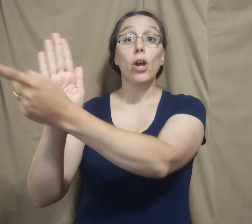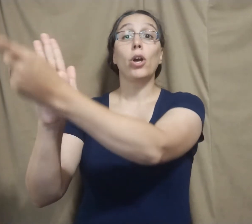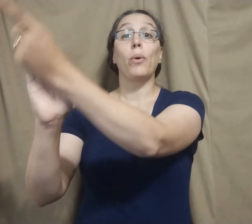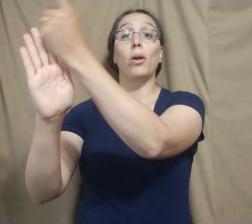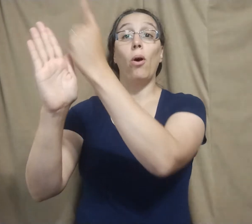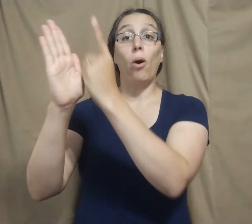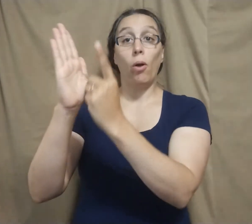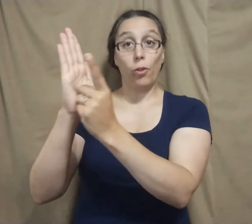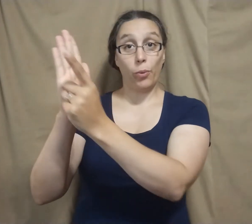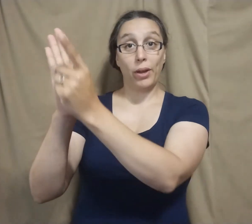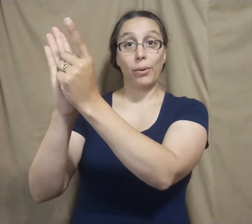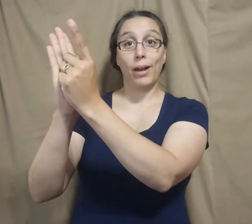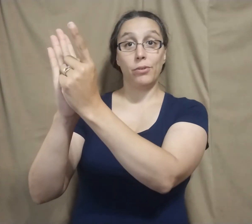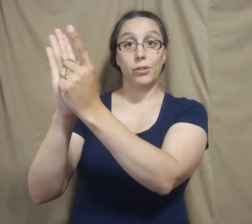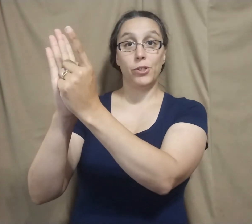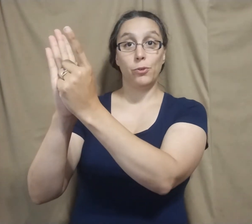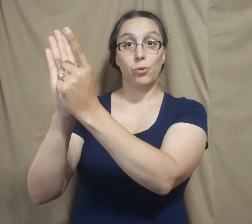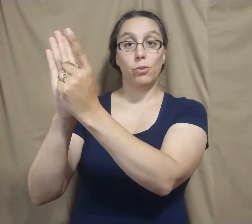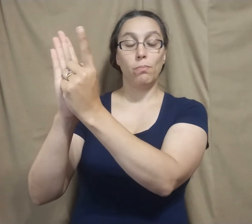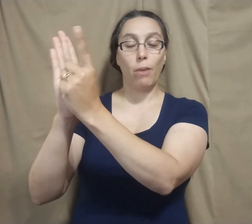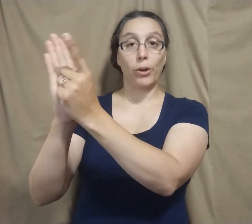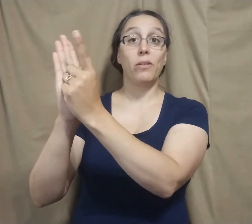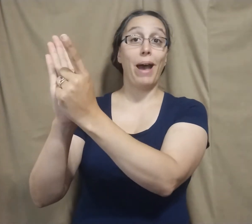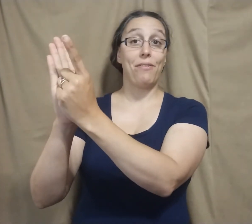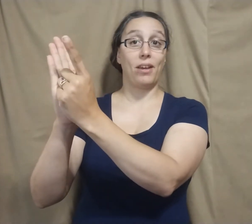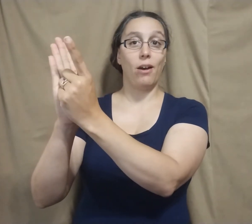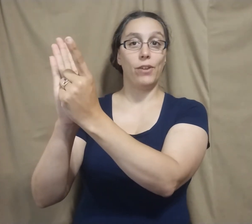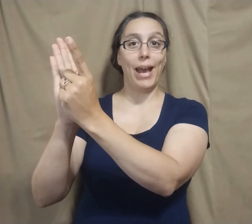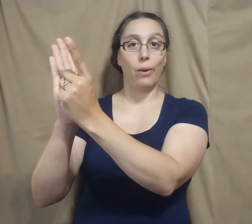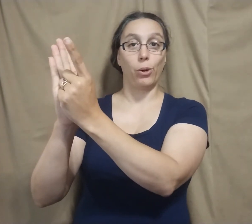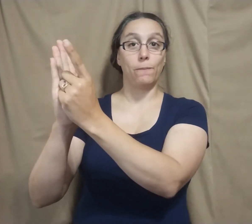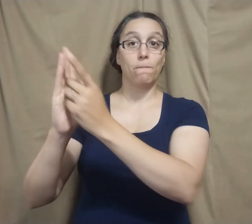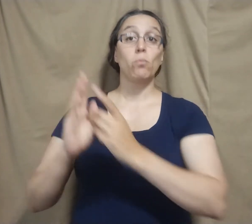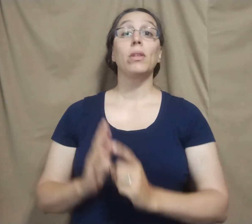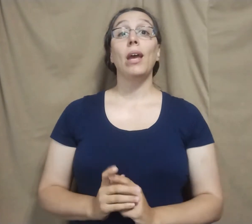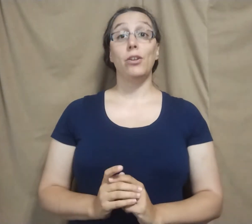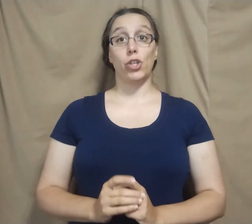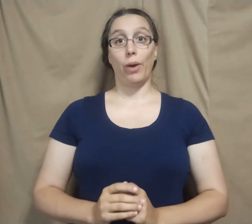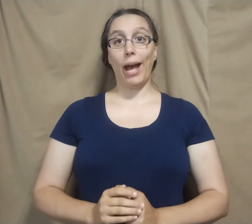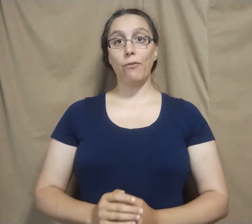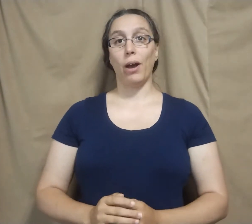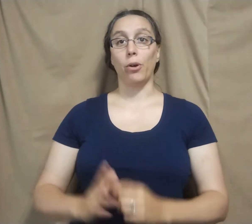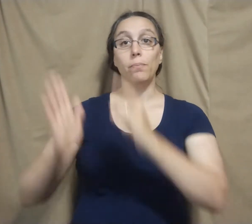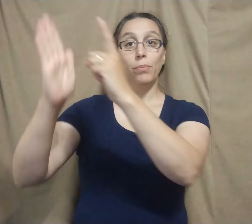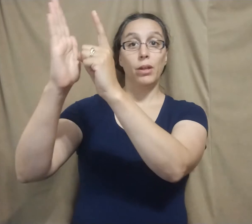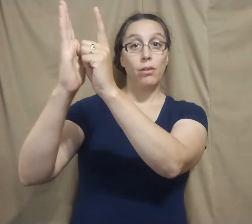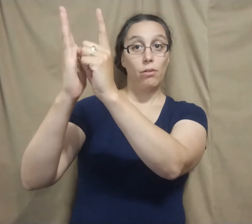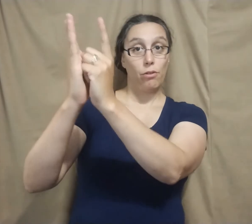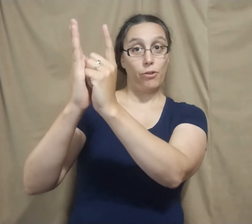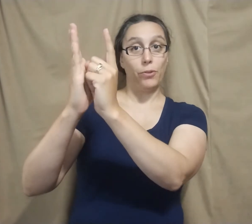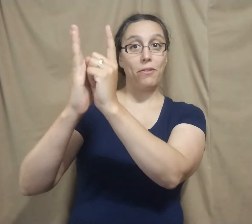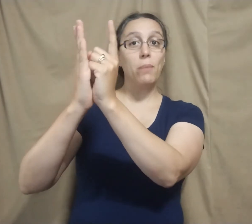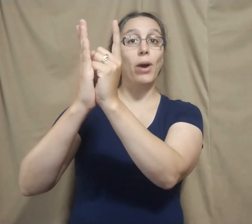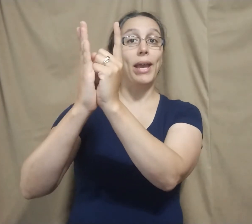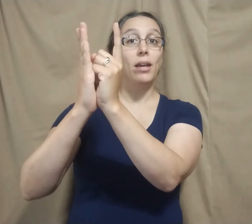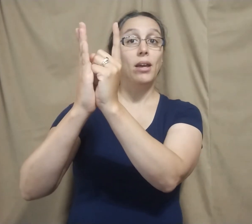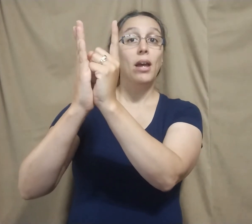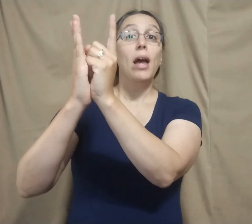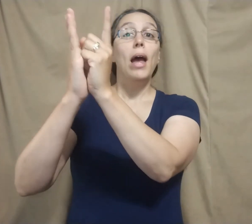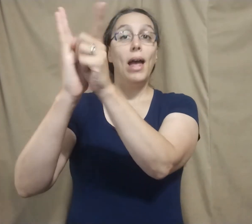going all the way around to mark the passing of an hour. And to show half hour, start the same way, and then